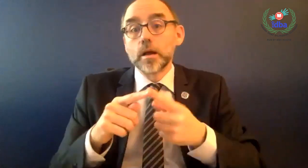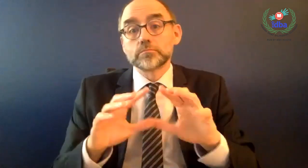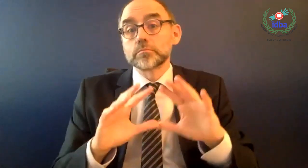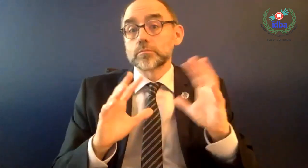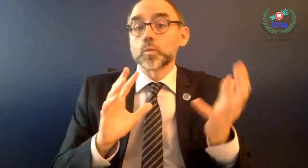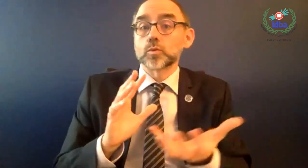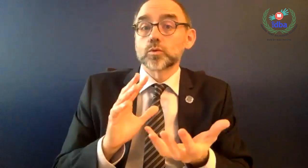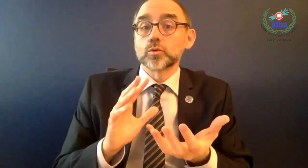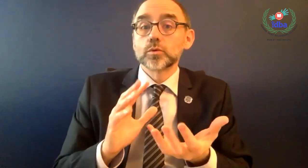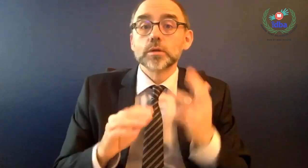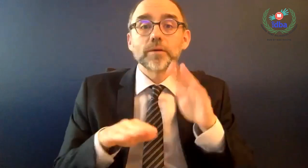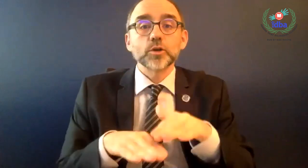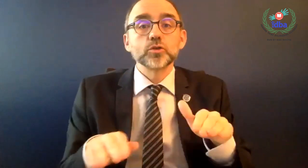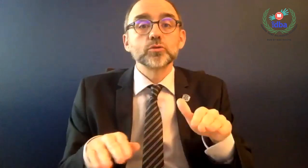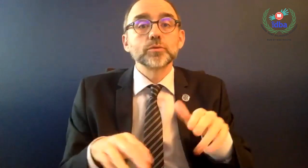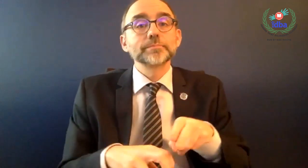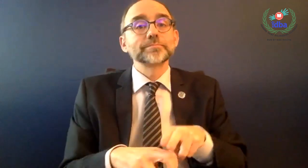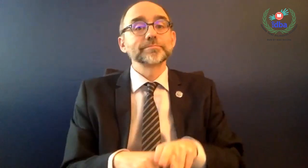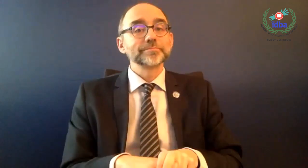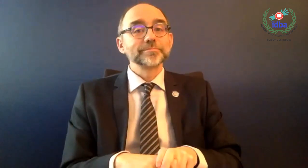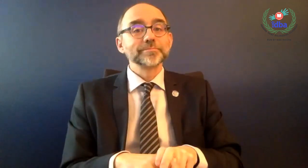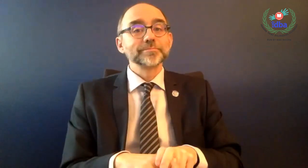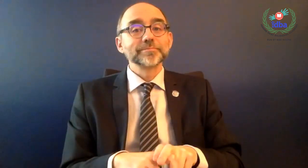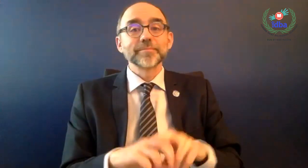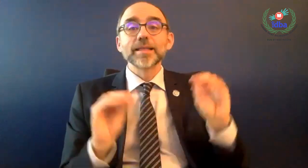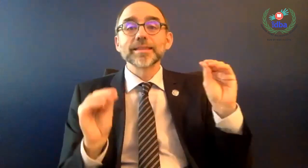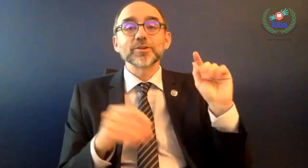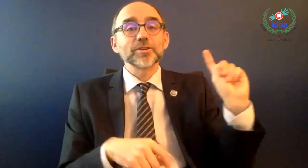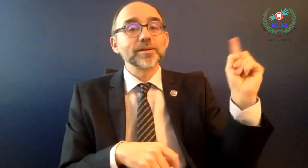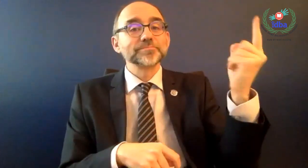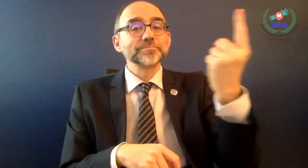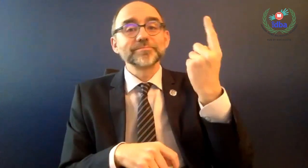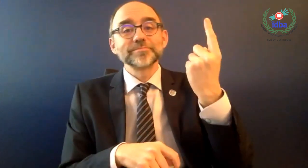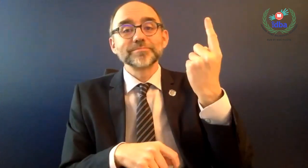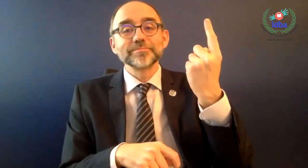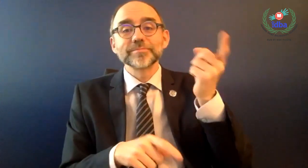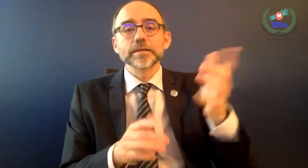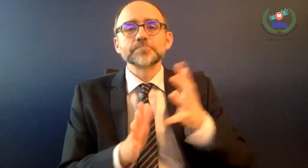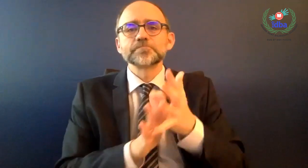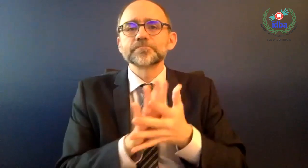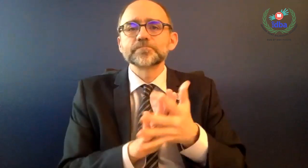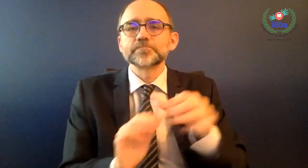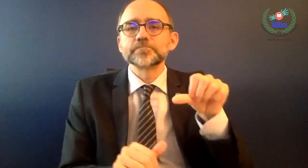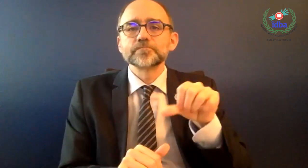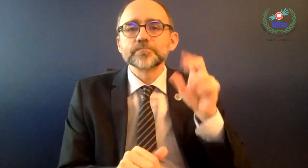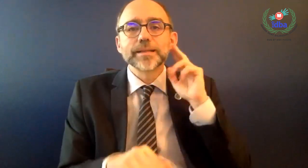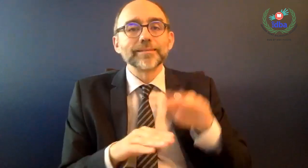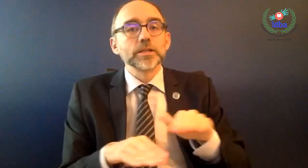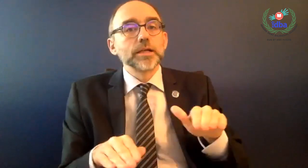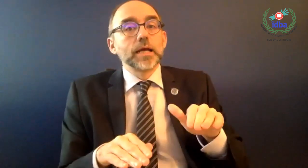deaf children in India and also other countries in India, other countries in the world, when the teacher comes, shows up in the classroom, the teacher does